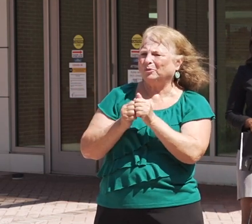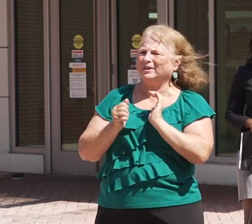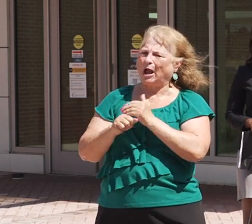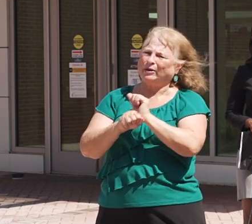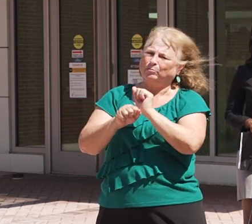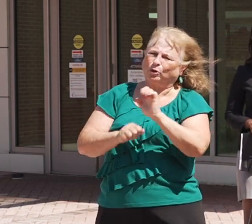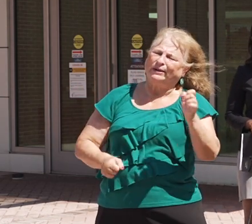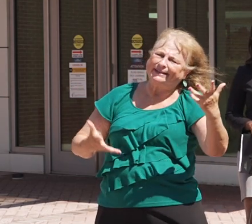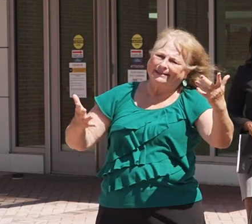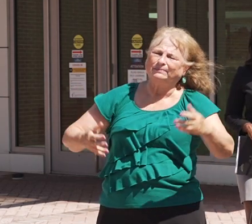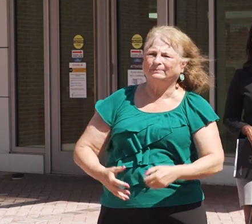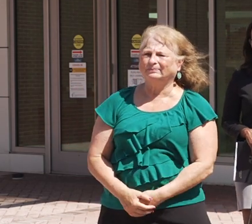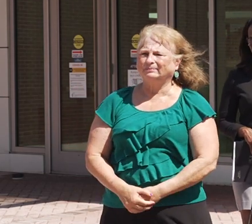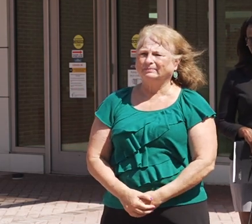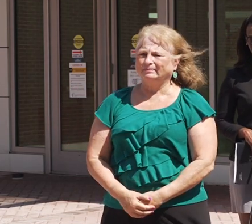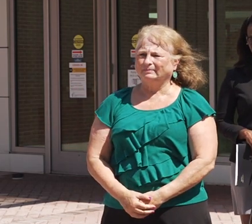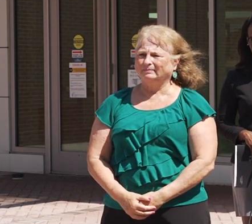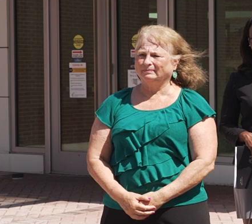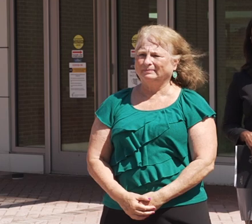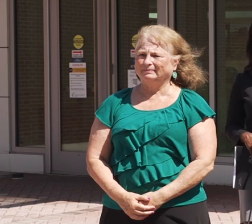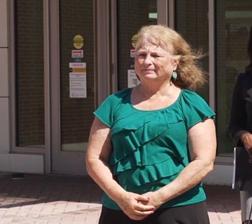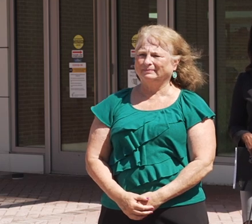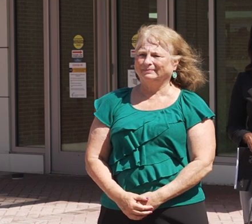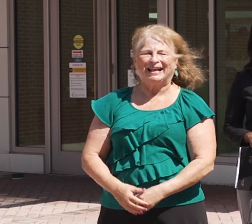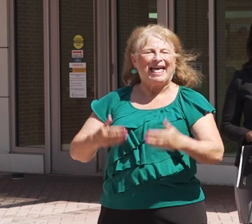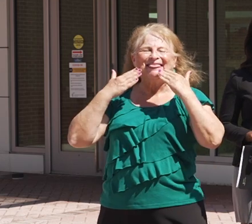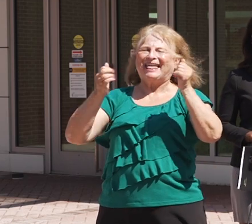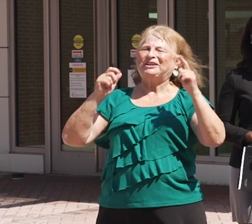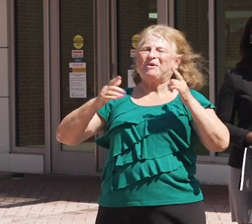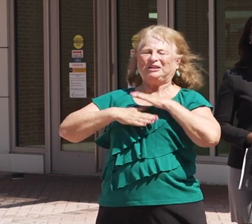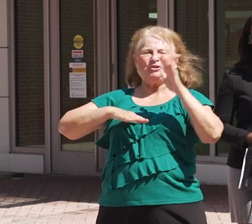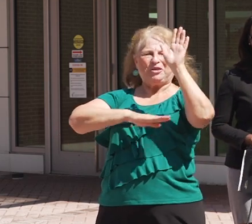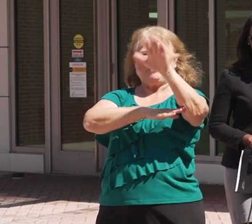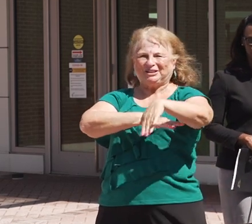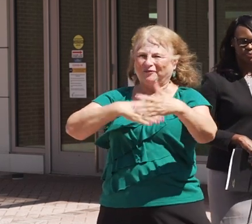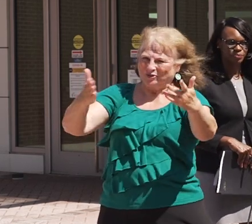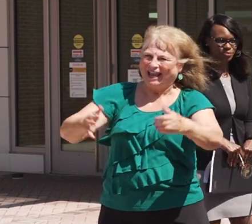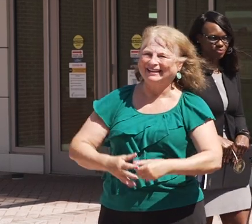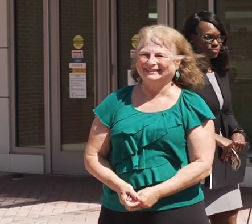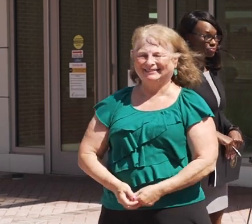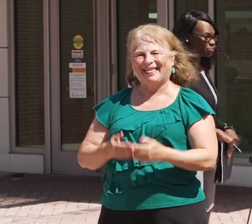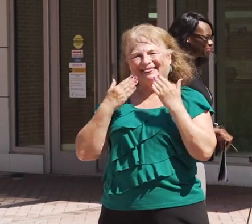with our employees. Thank you all and enjoy the rest of your day.